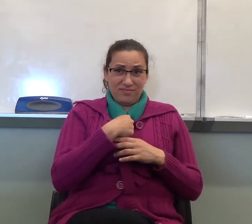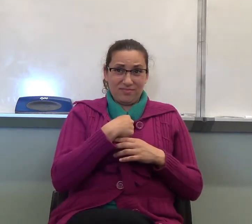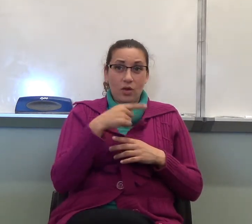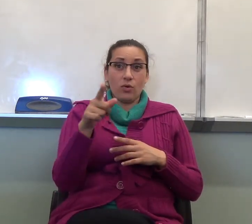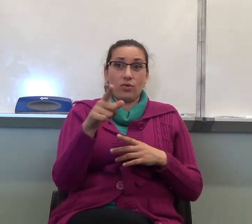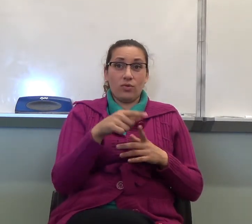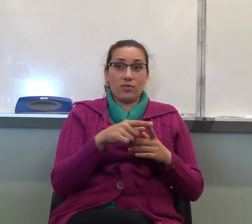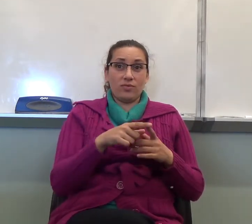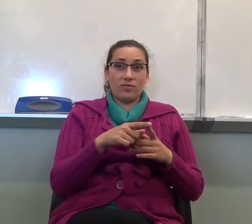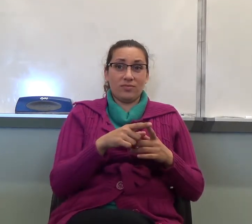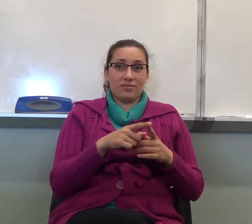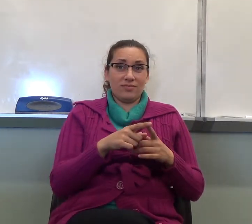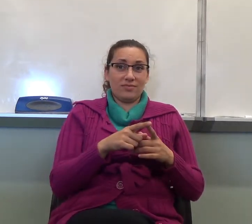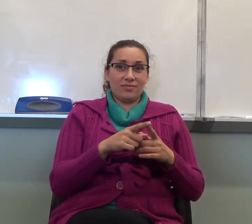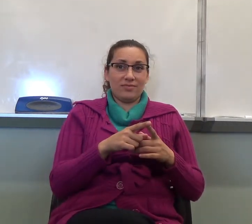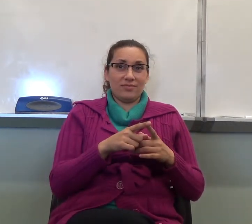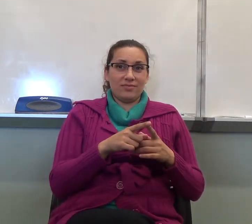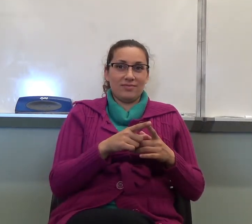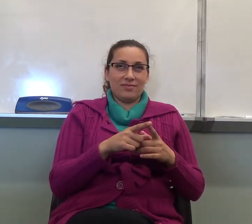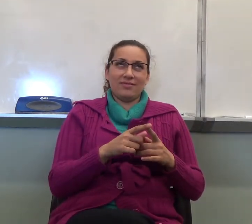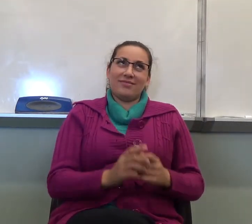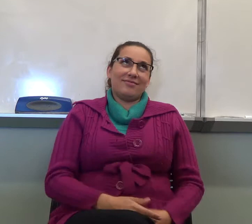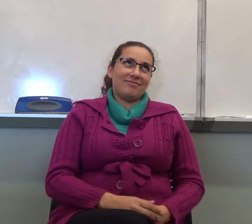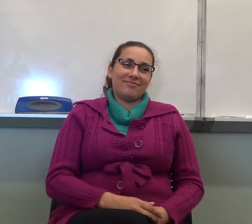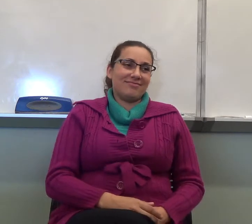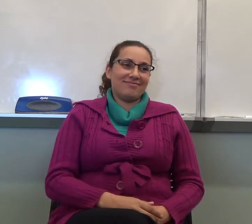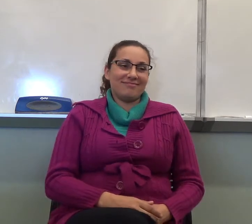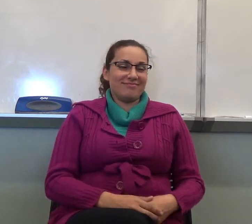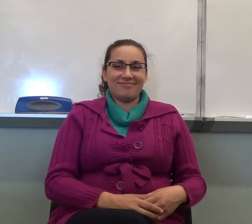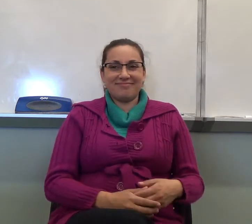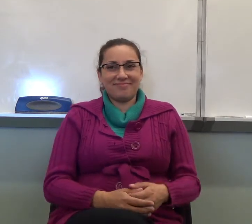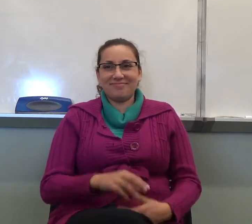like -3 and -5?